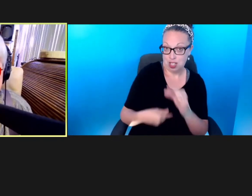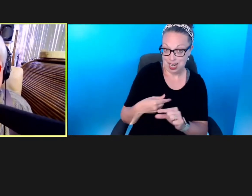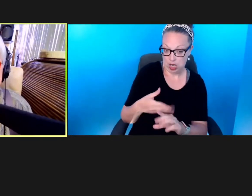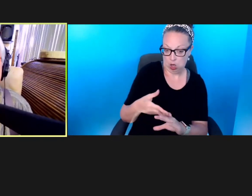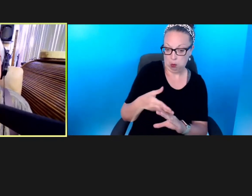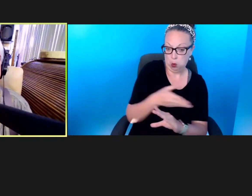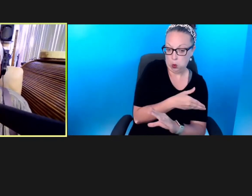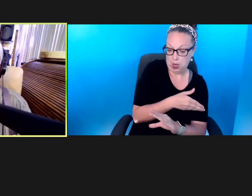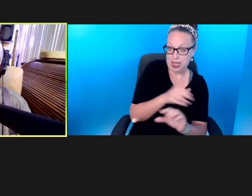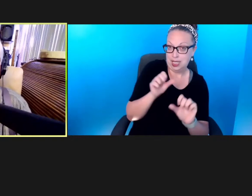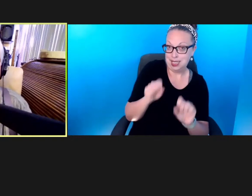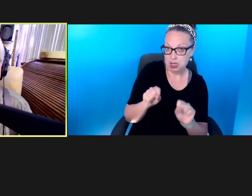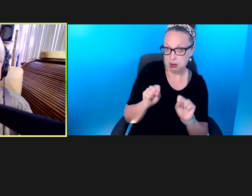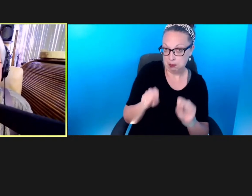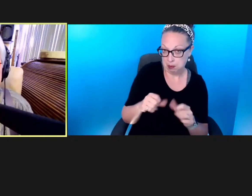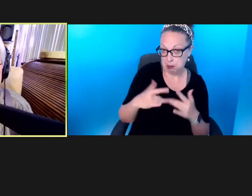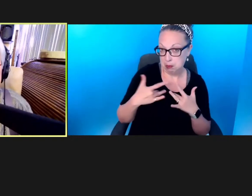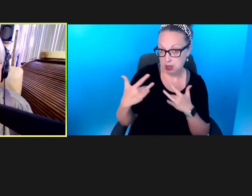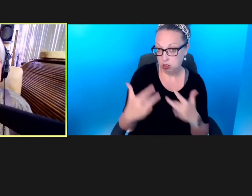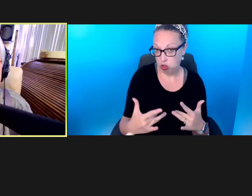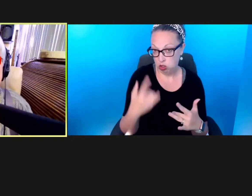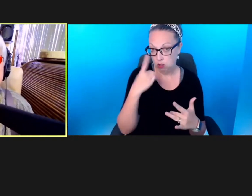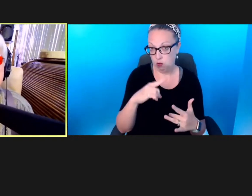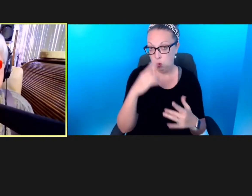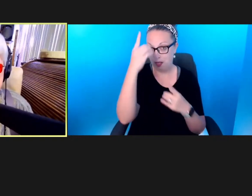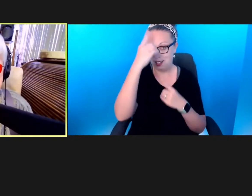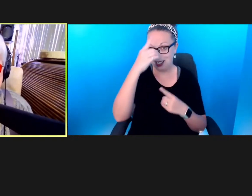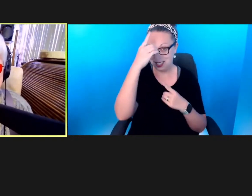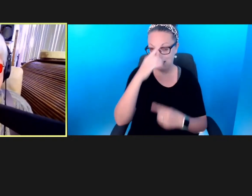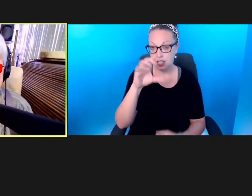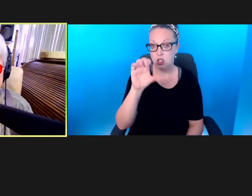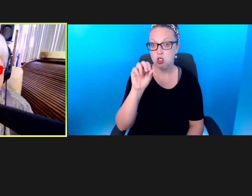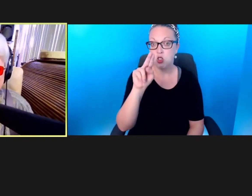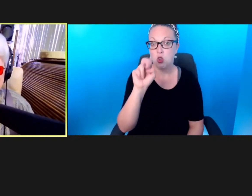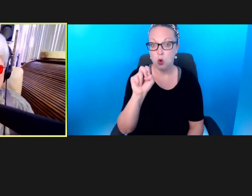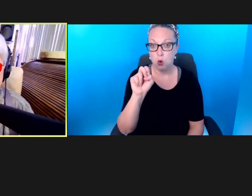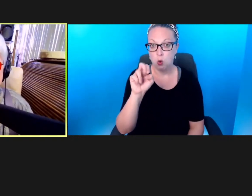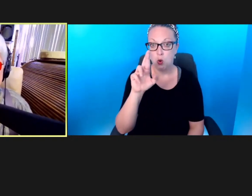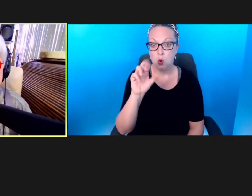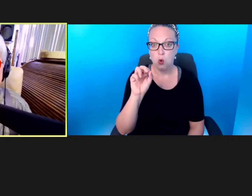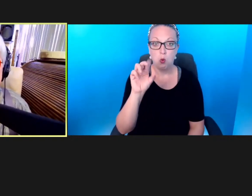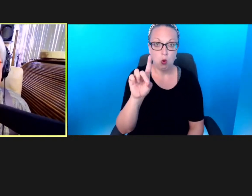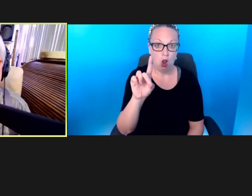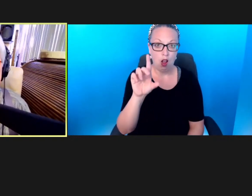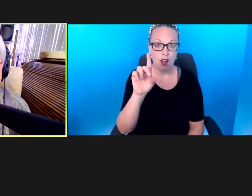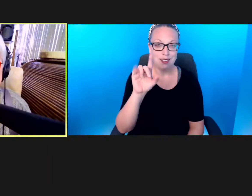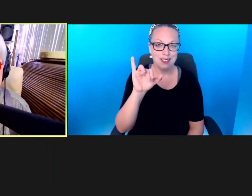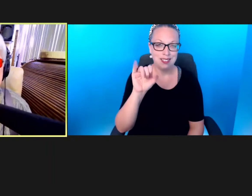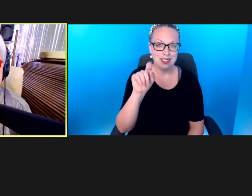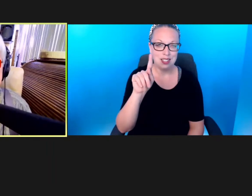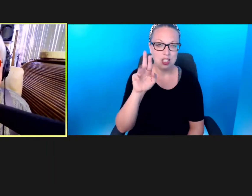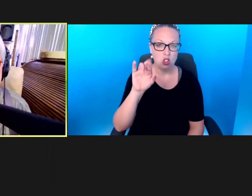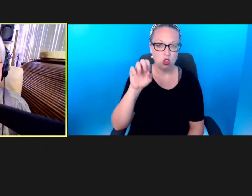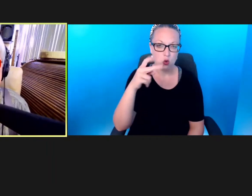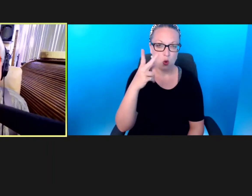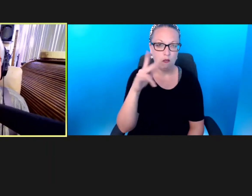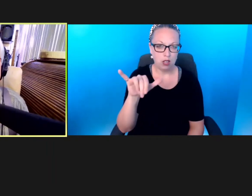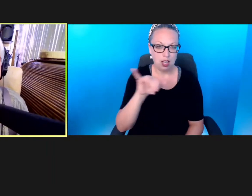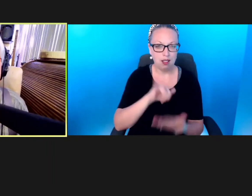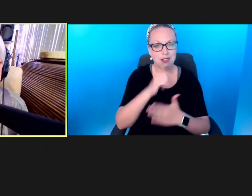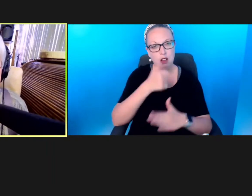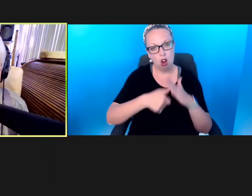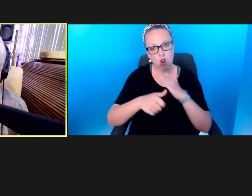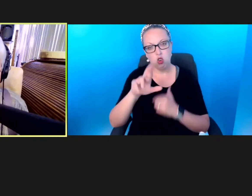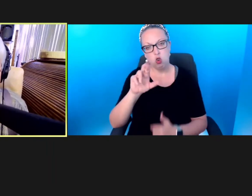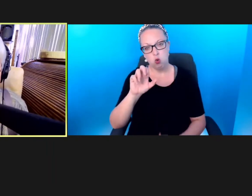predisposition for the disease cone rod dystrophy, one in the family of retinitis pigmentosa,